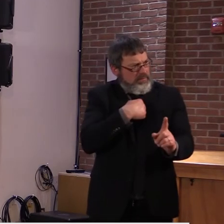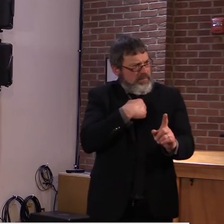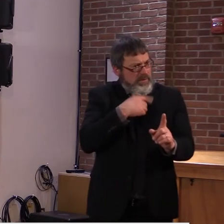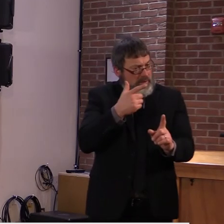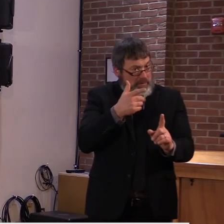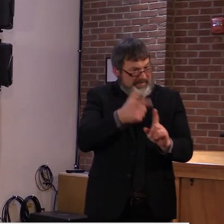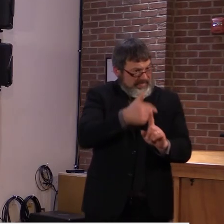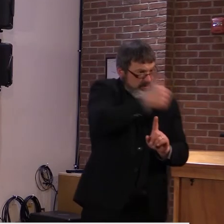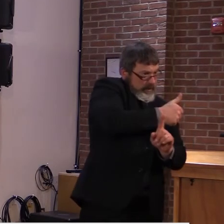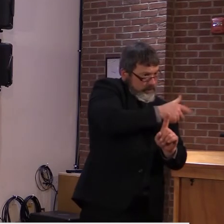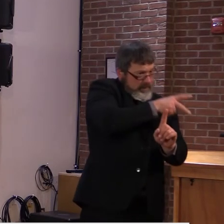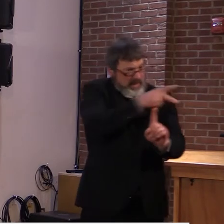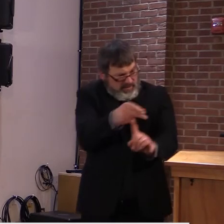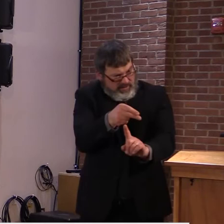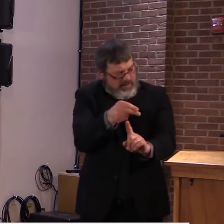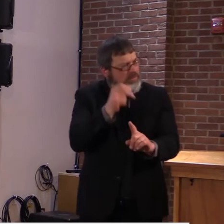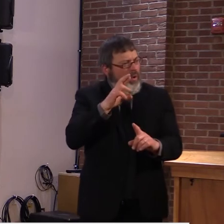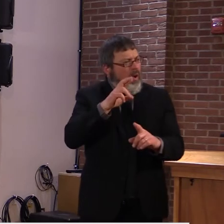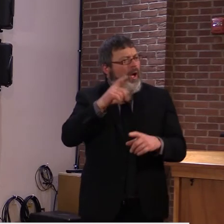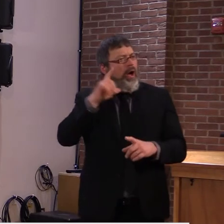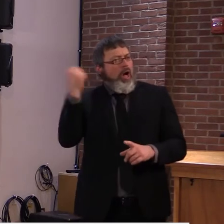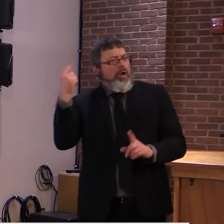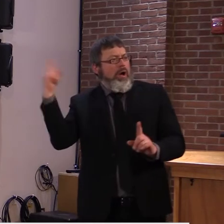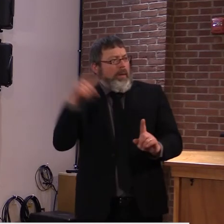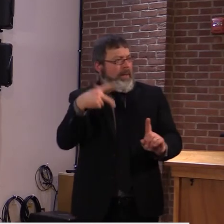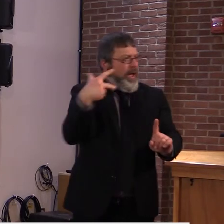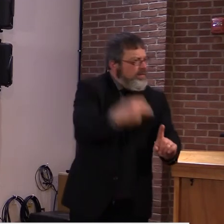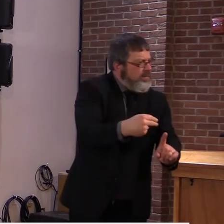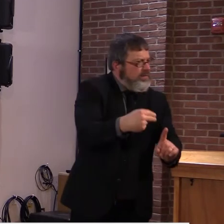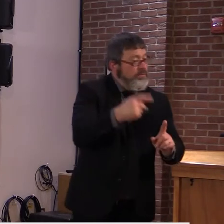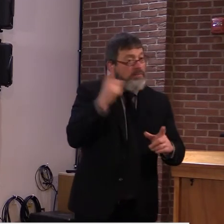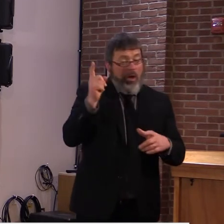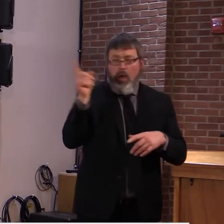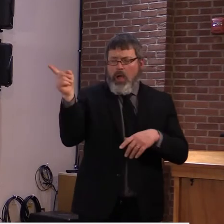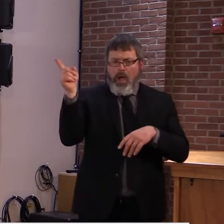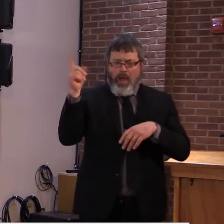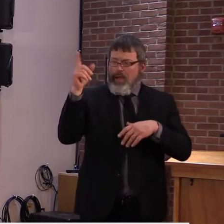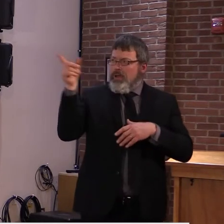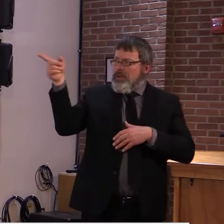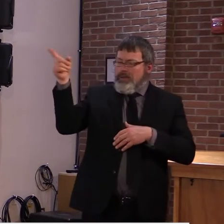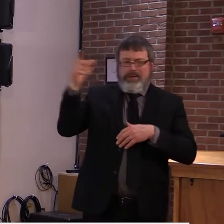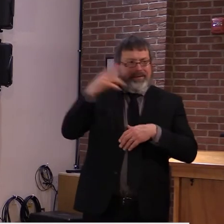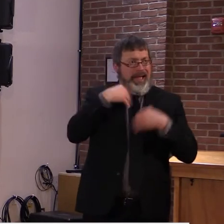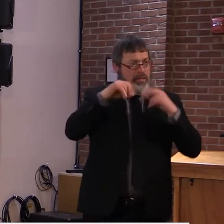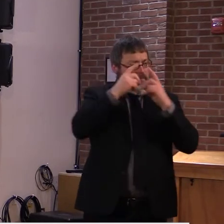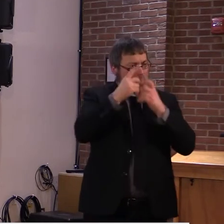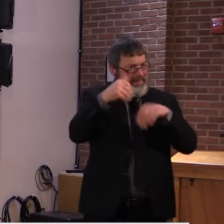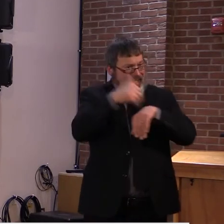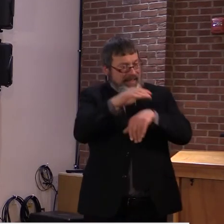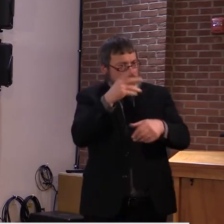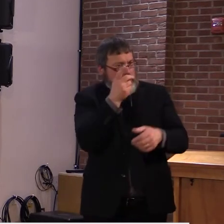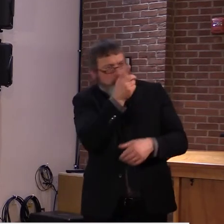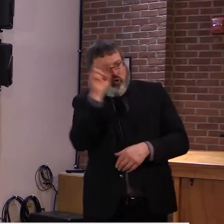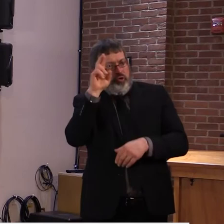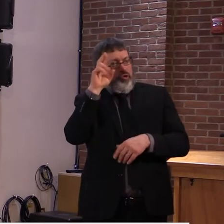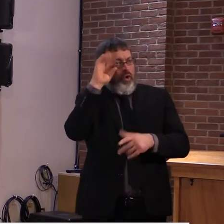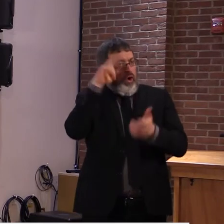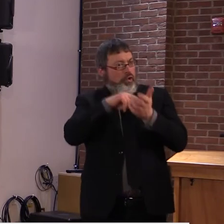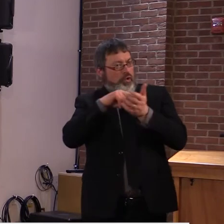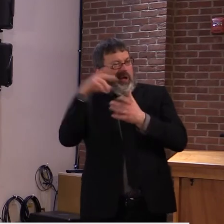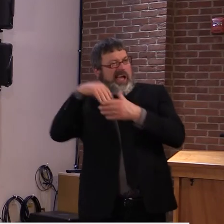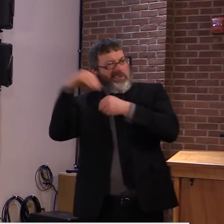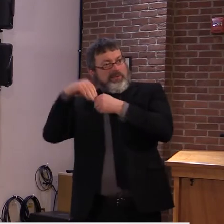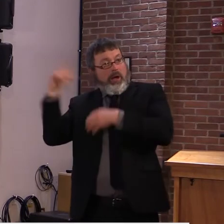will it be representatives of the pharmacies that are providing it? I believe it's the pharmacies, but I'll let Dr. Levine answer that.